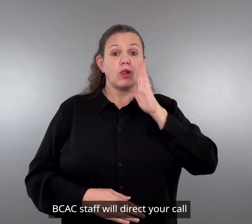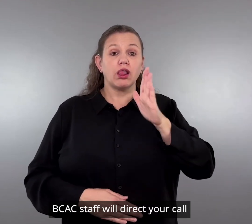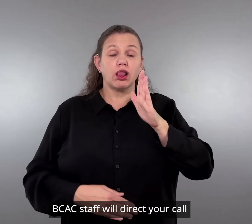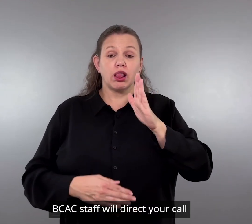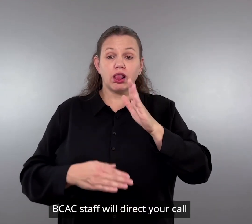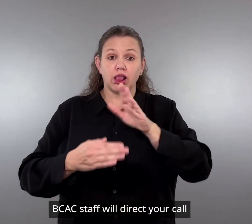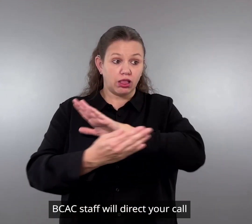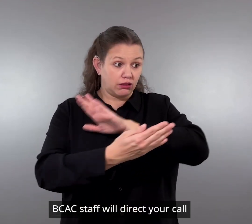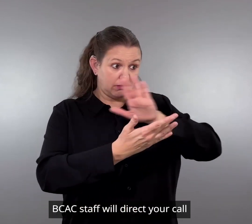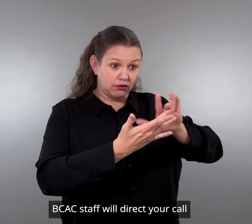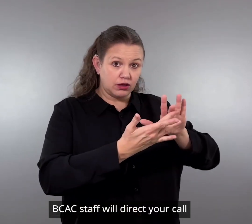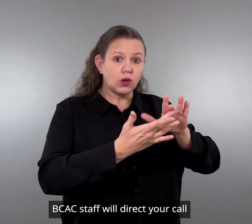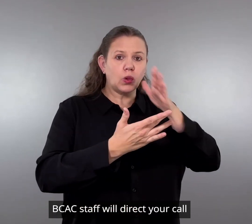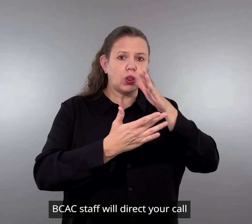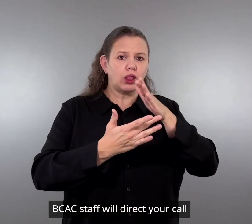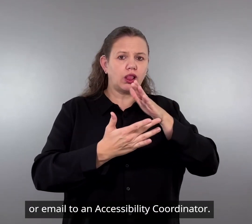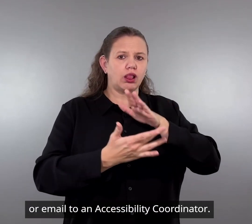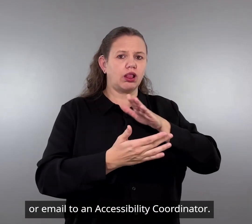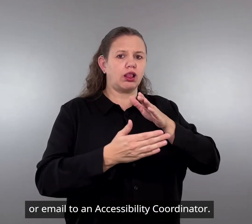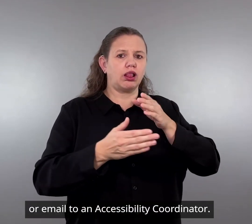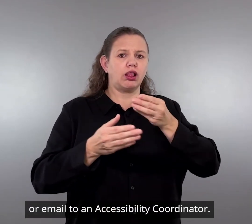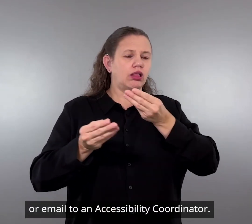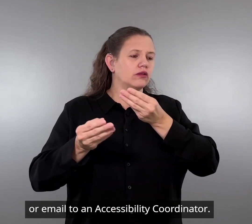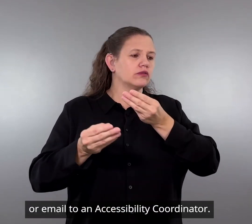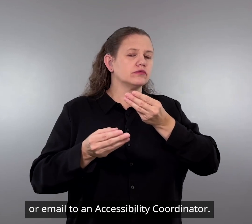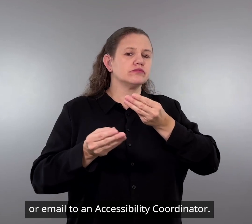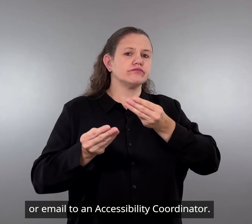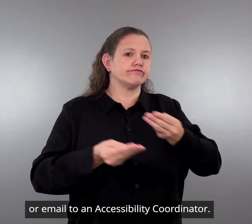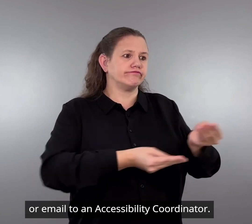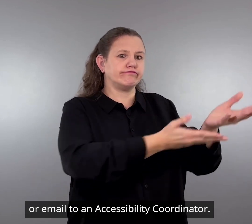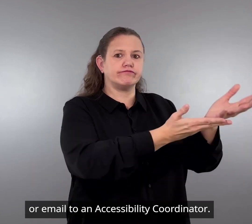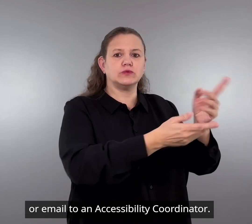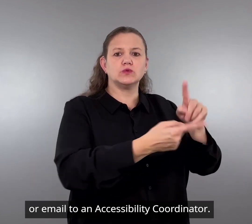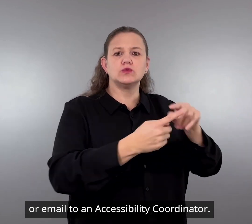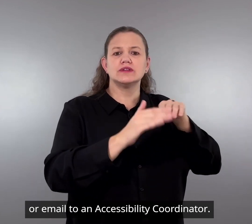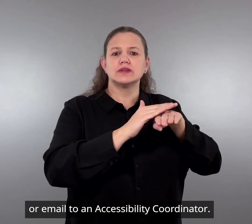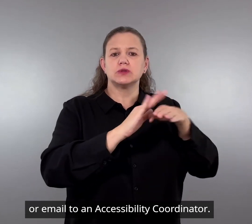BCAC staff will direct your call or email to an accessibility coordinator.